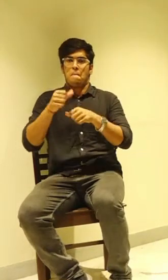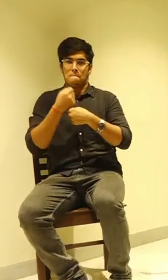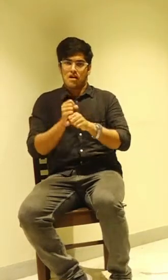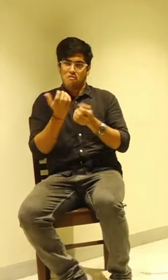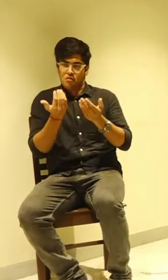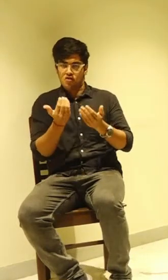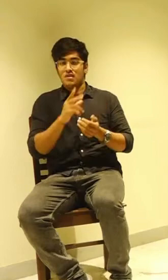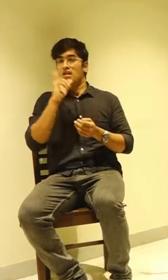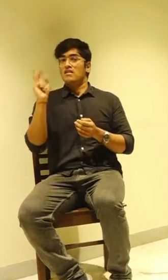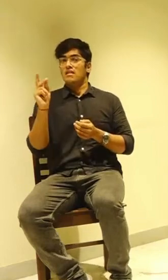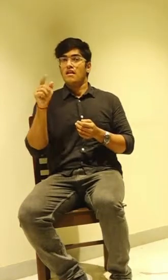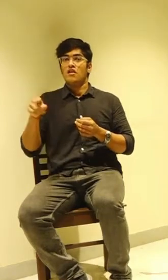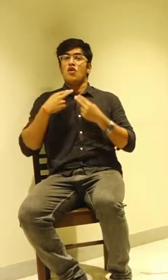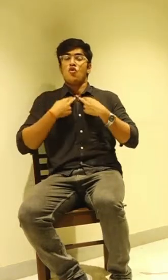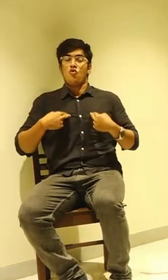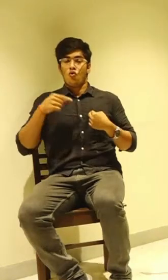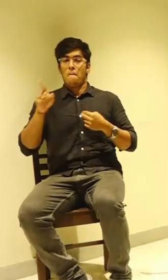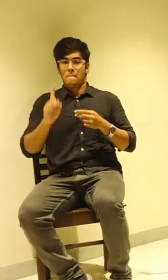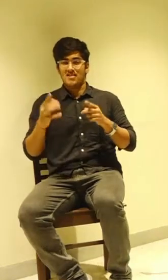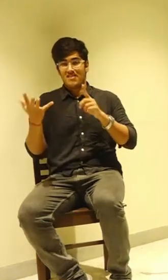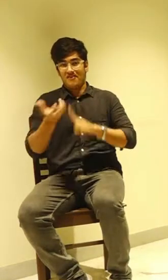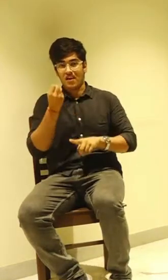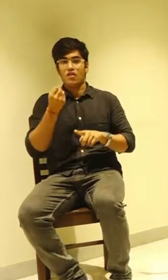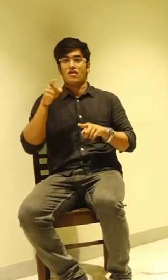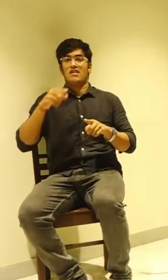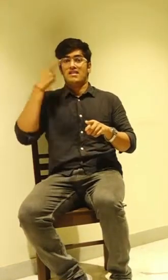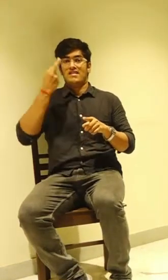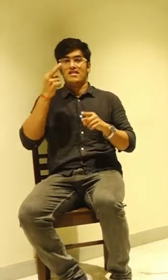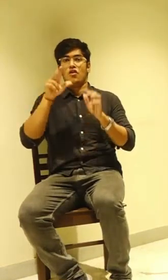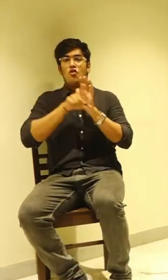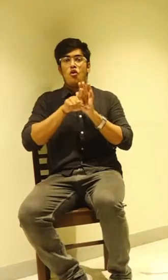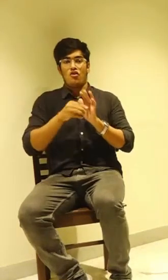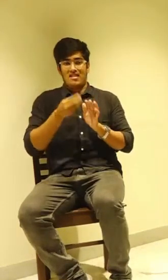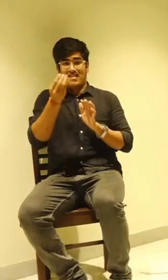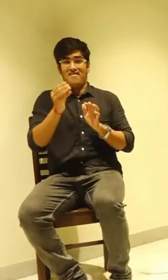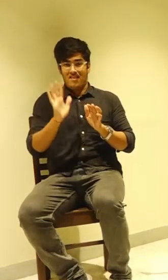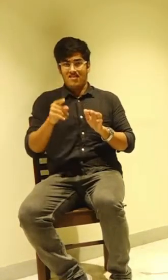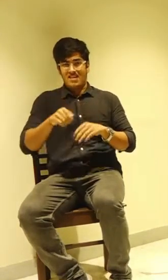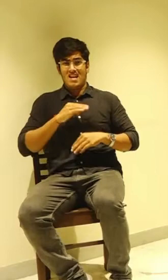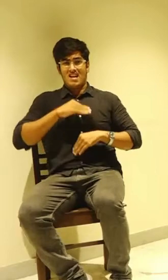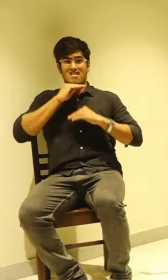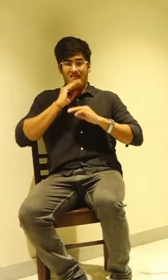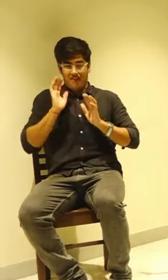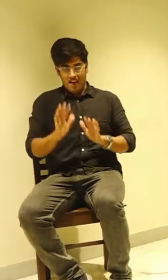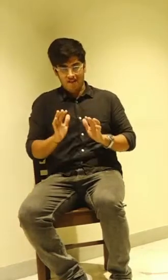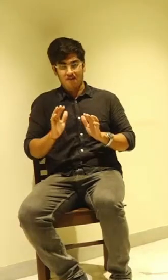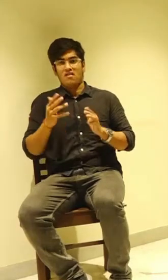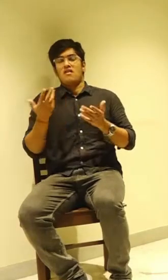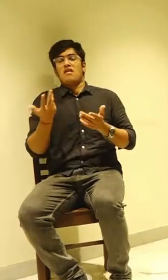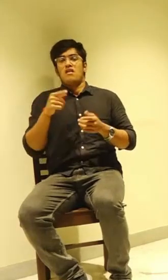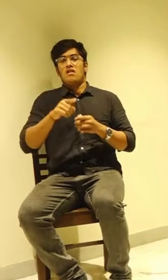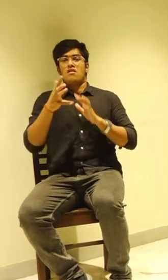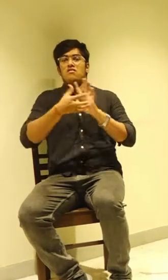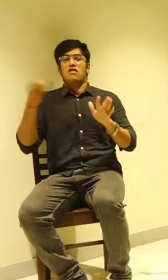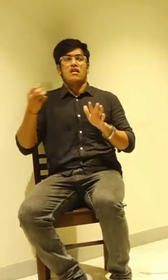alternative, the court actually has to find out whether the reasons given by the law, by the legislature, are enough to take away something as